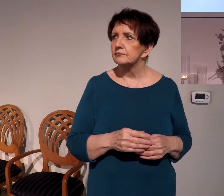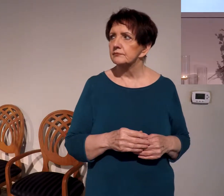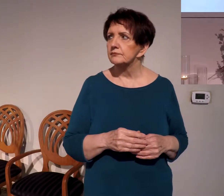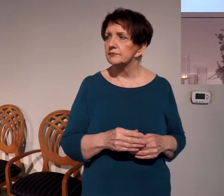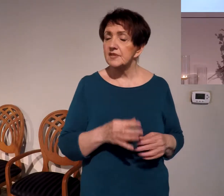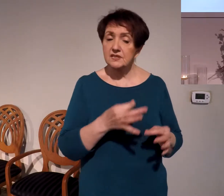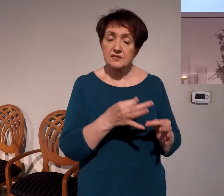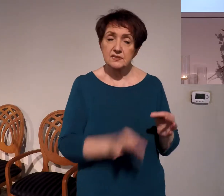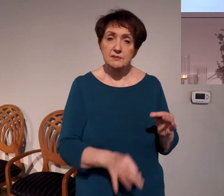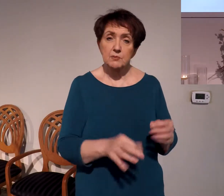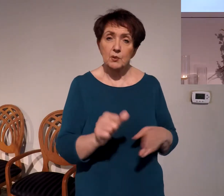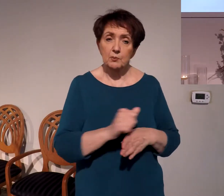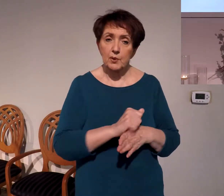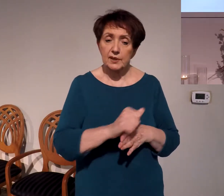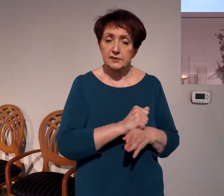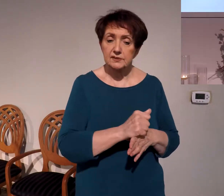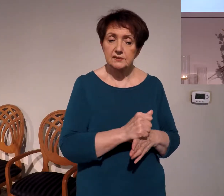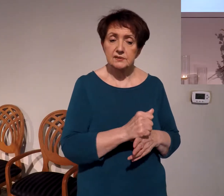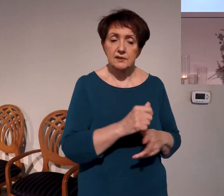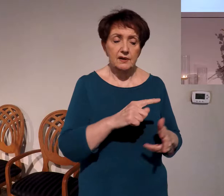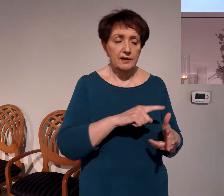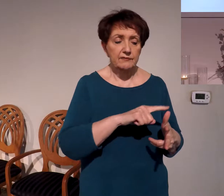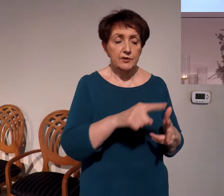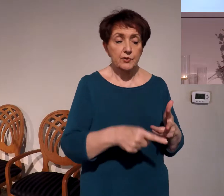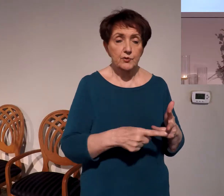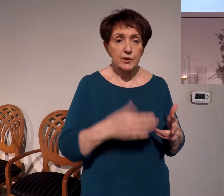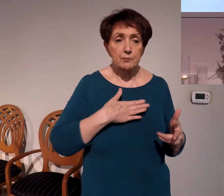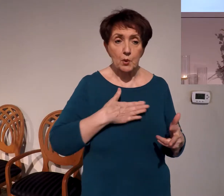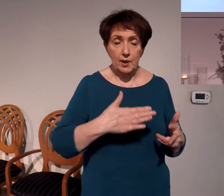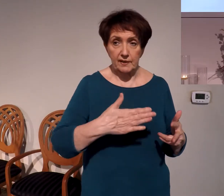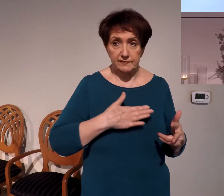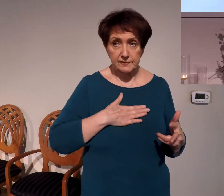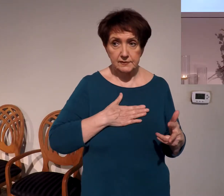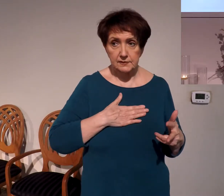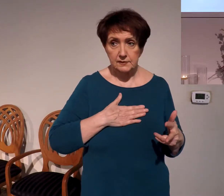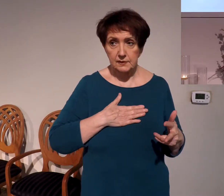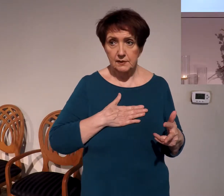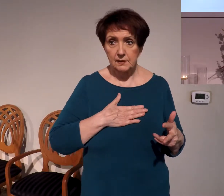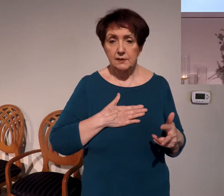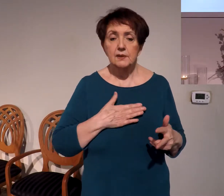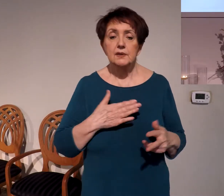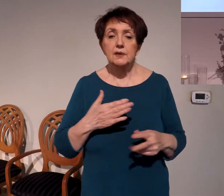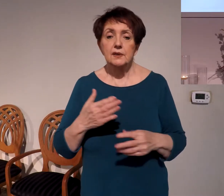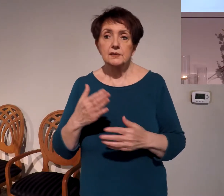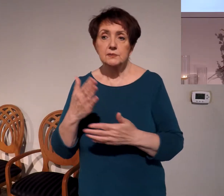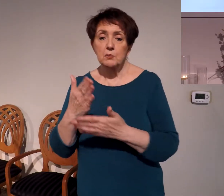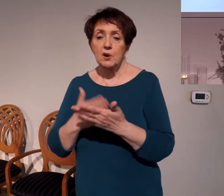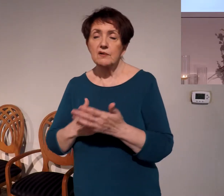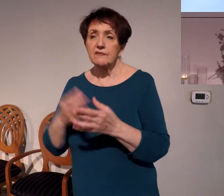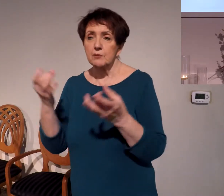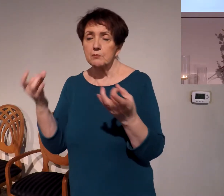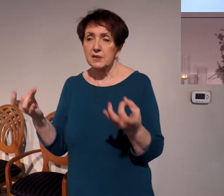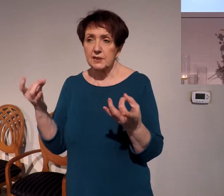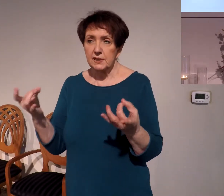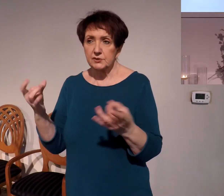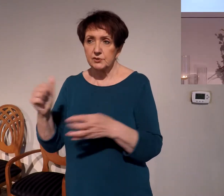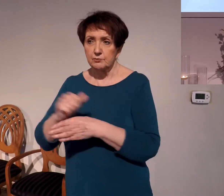simple practice of the 3 belly breaths, it is a part of our meditation practice. It's